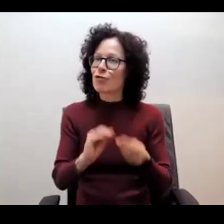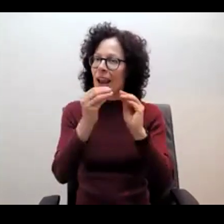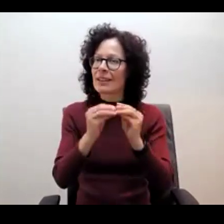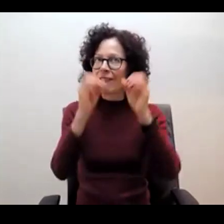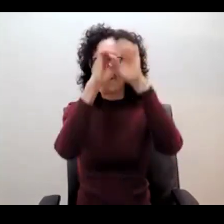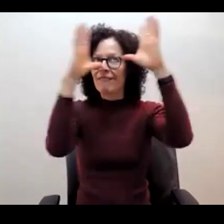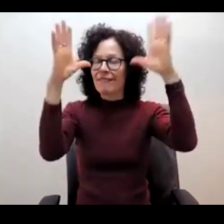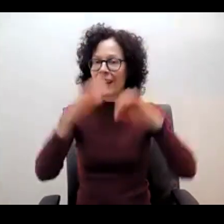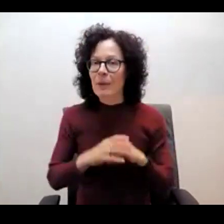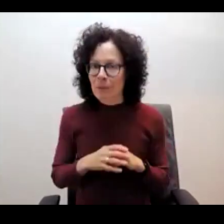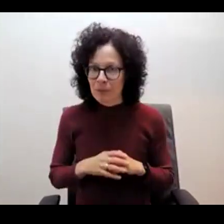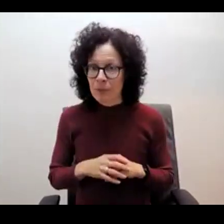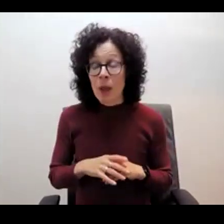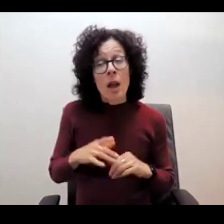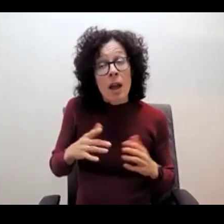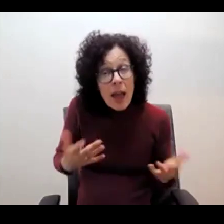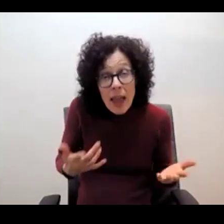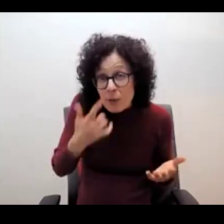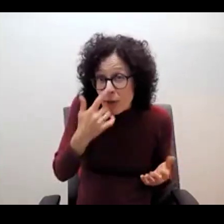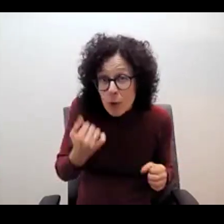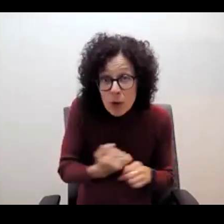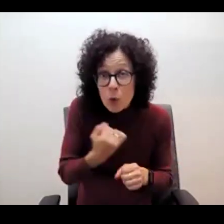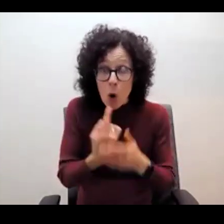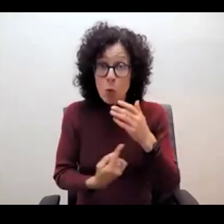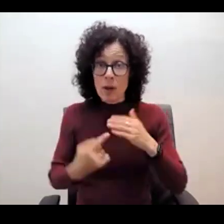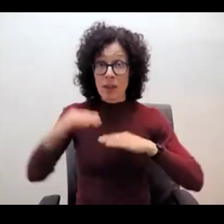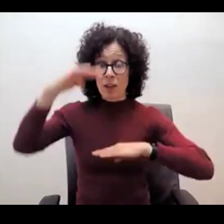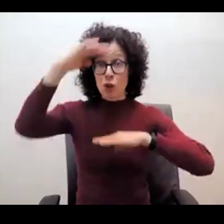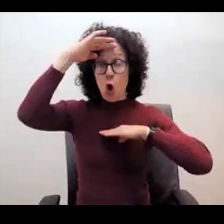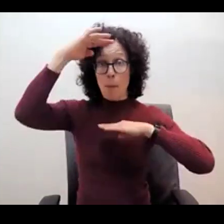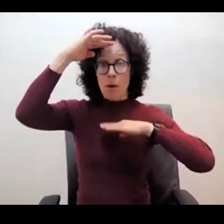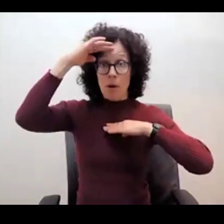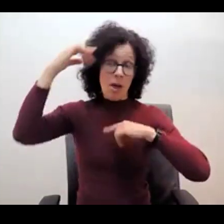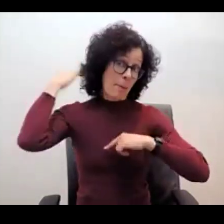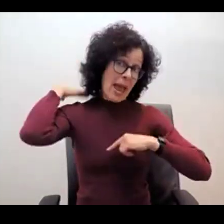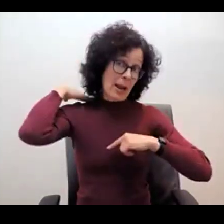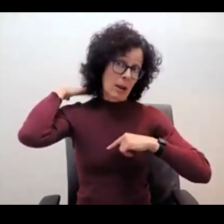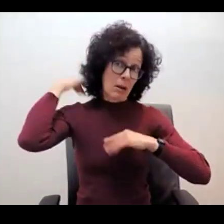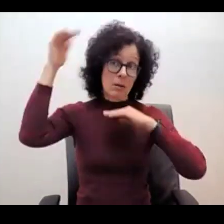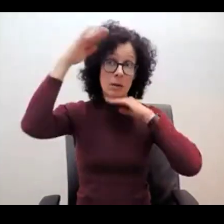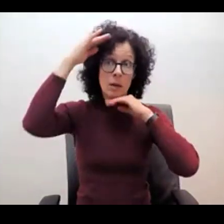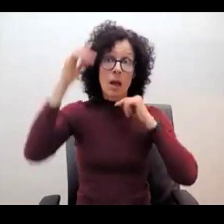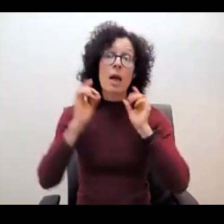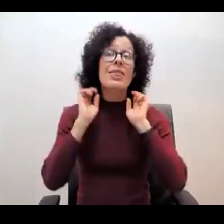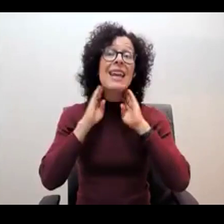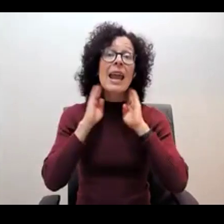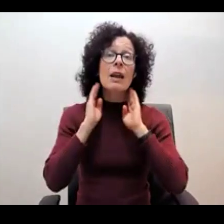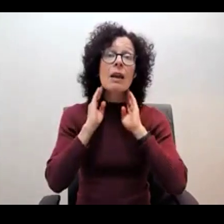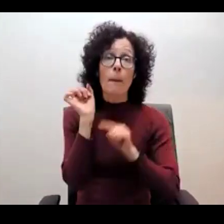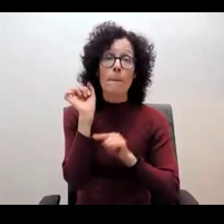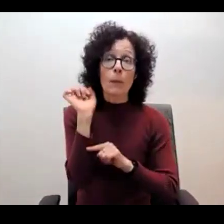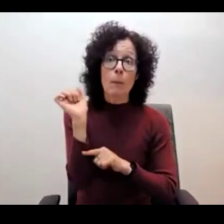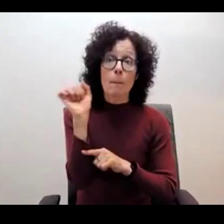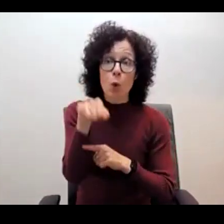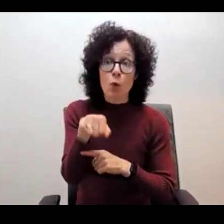And again, even if you can do just the top of the back, just moving the neck a little bit, that's